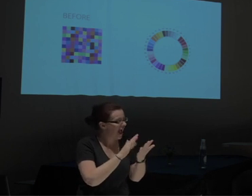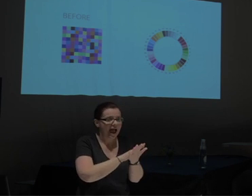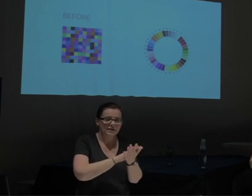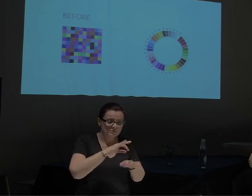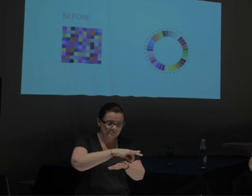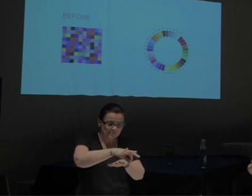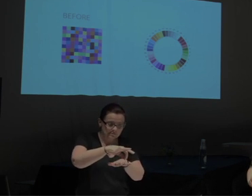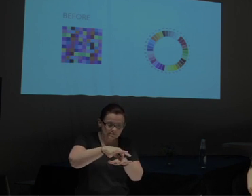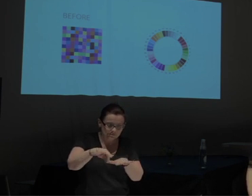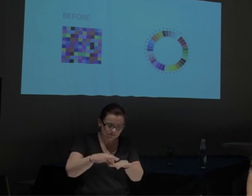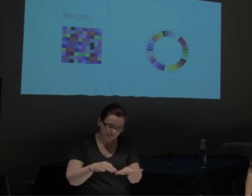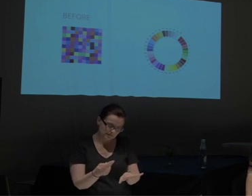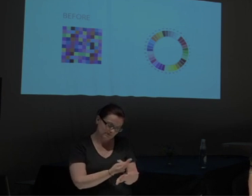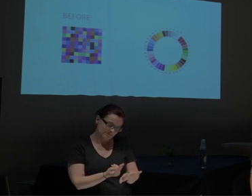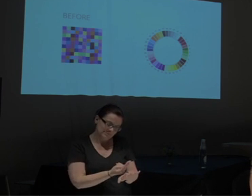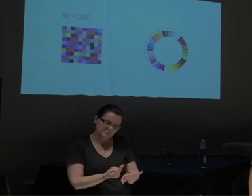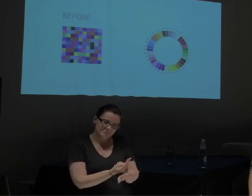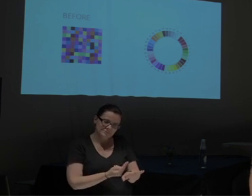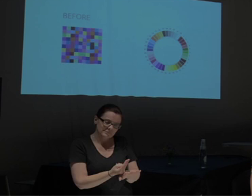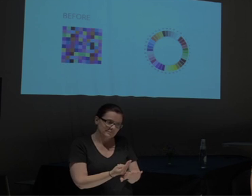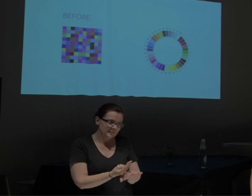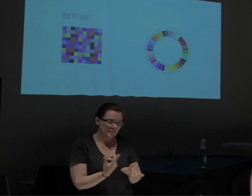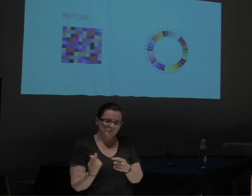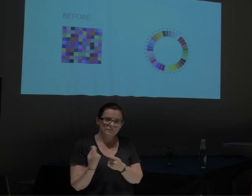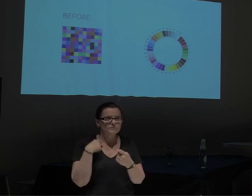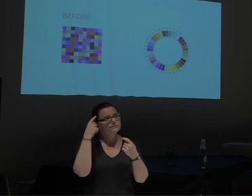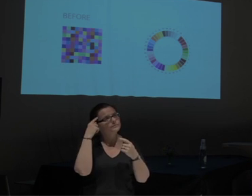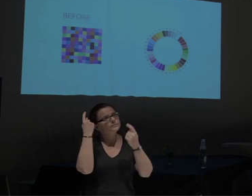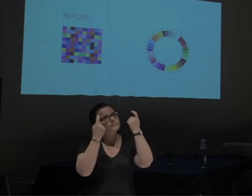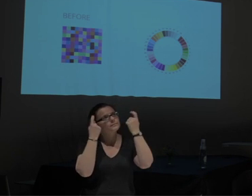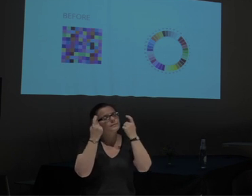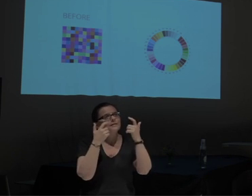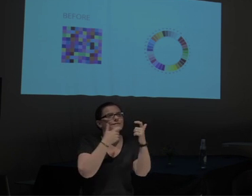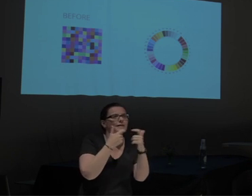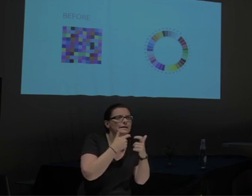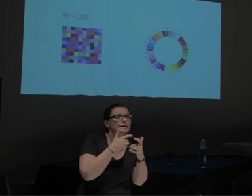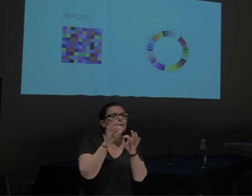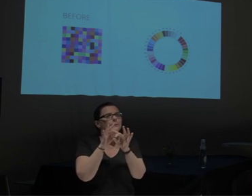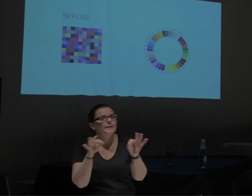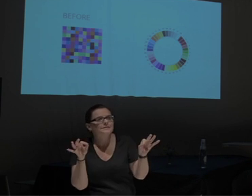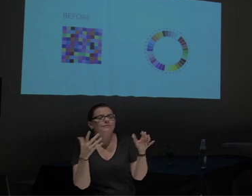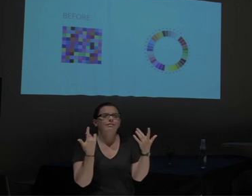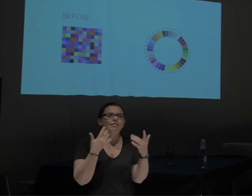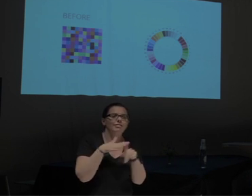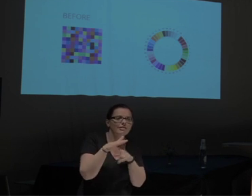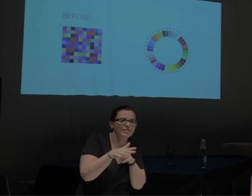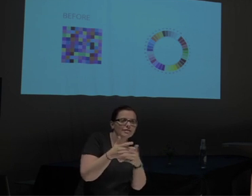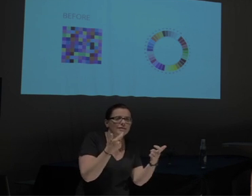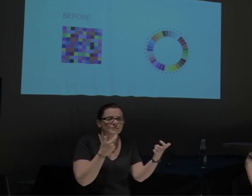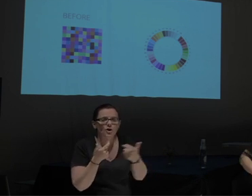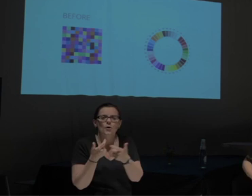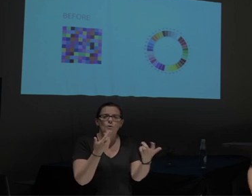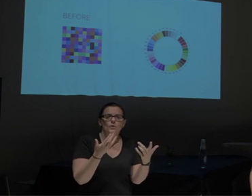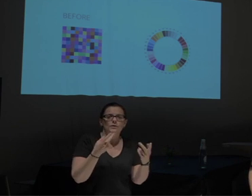other's hands. They brought to mind things that were peaceful, joyful or funny, told each other jokes. We sang a